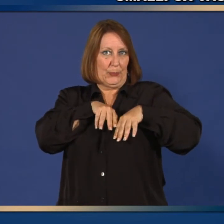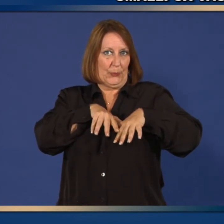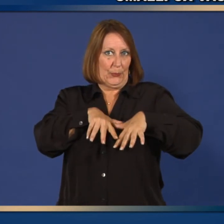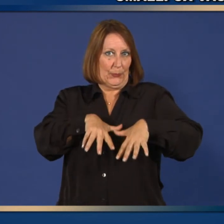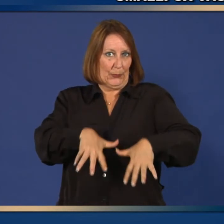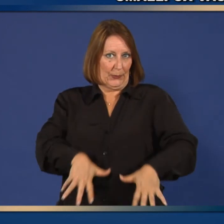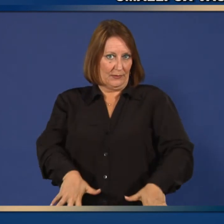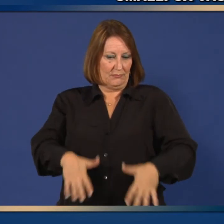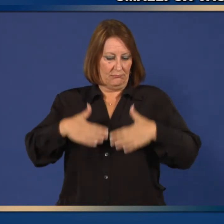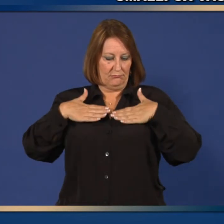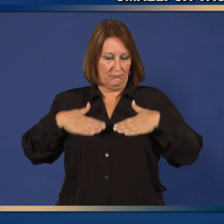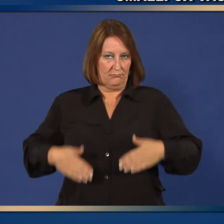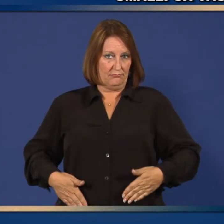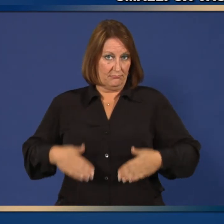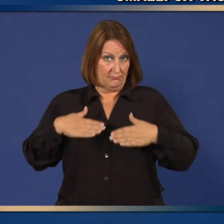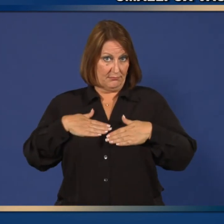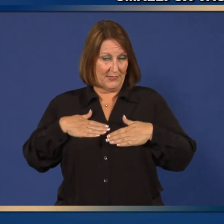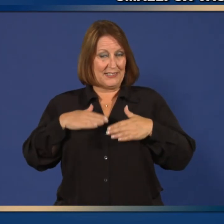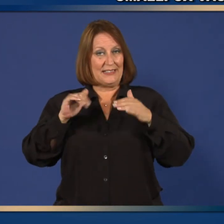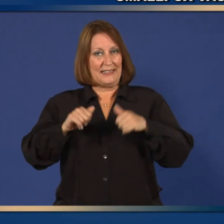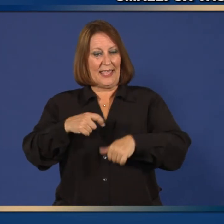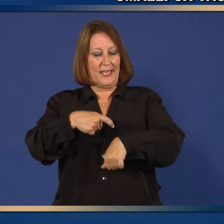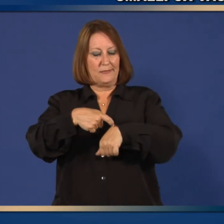very weakened immune systems.